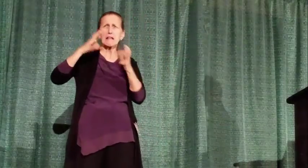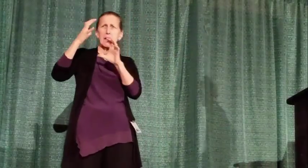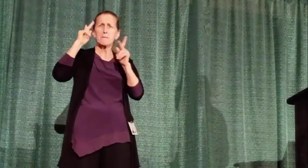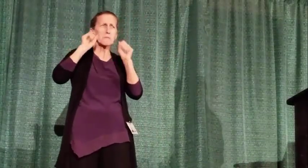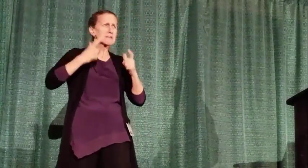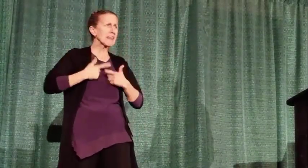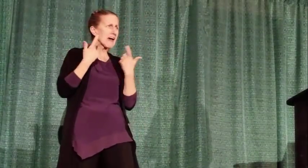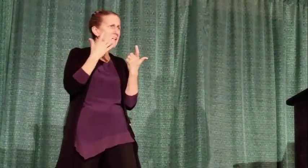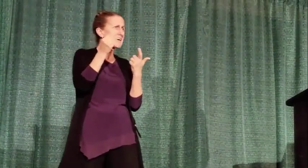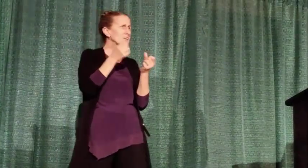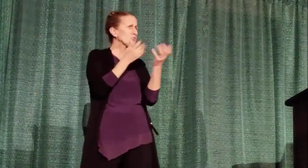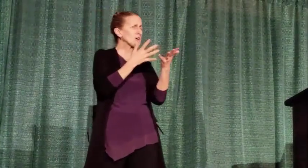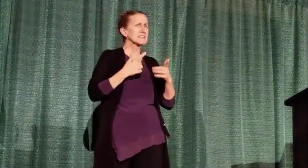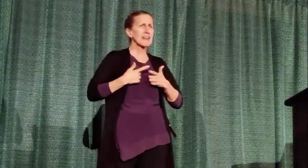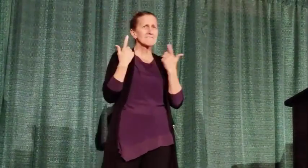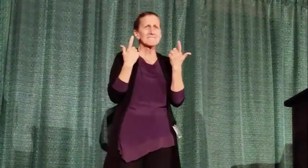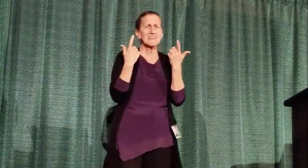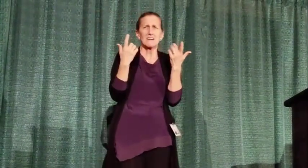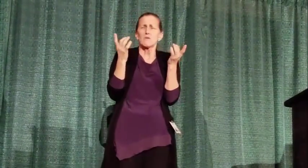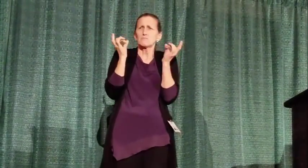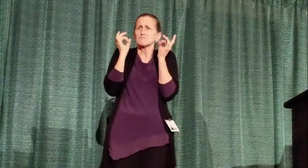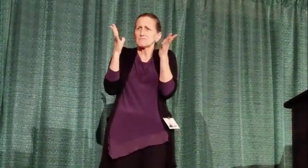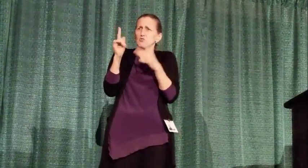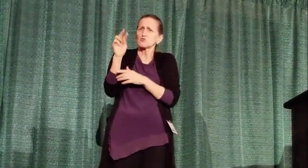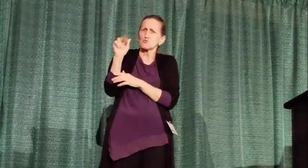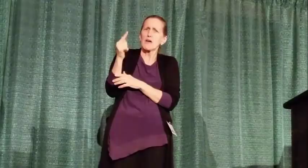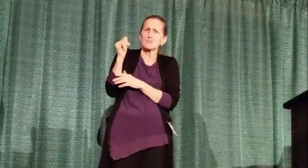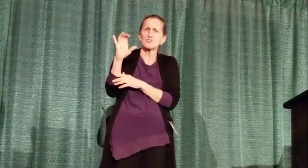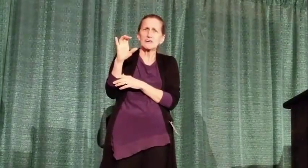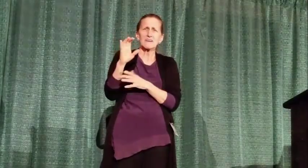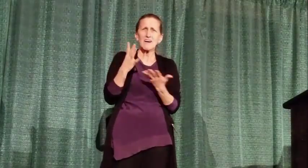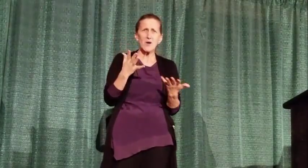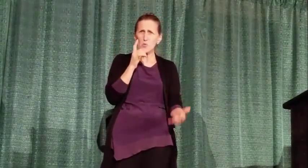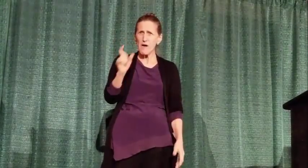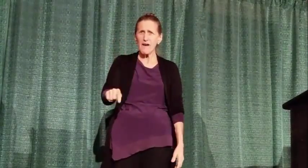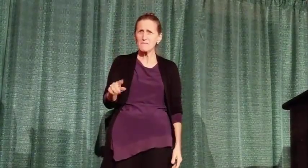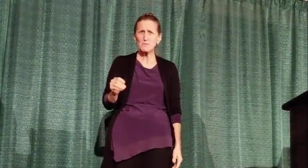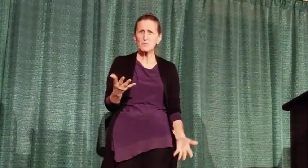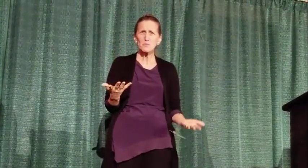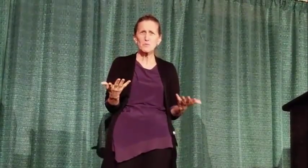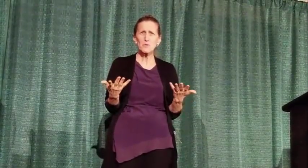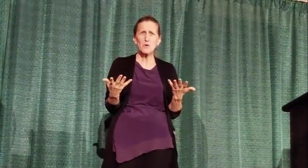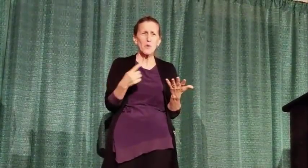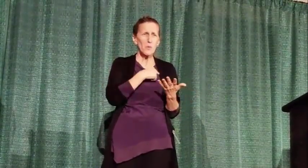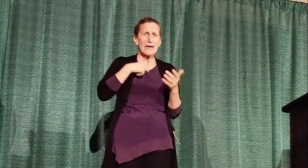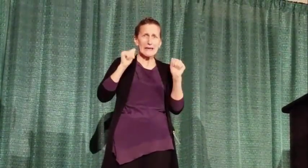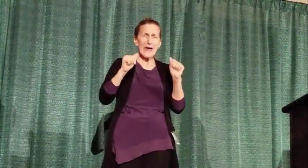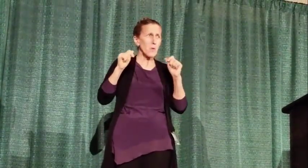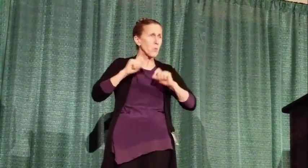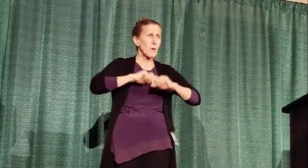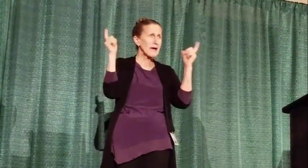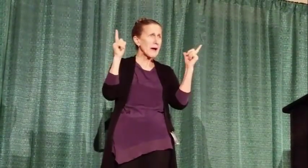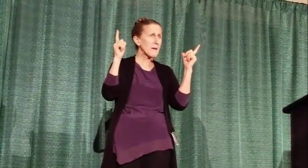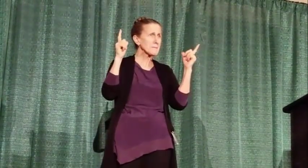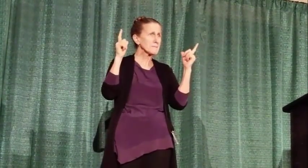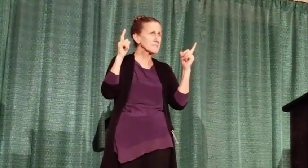and making living tragic, right? It doesn't have to happen. We can wipe out heart attacks and strokes and